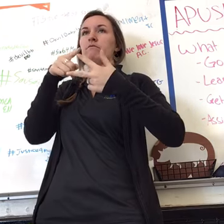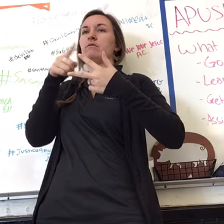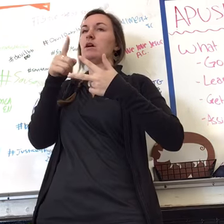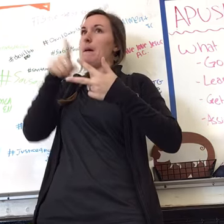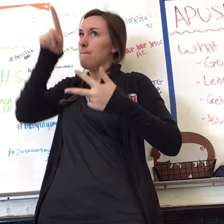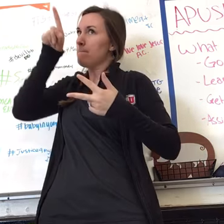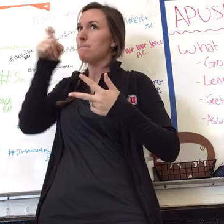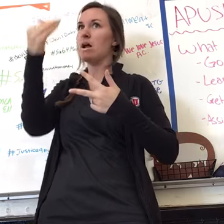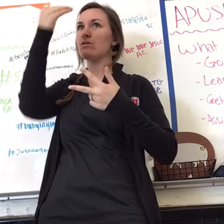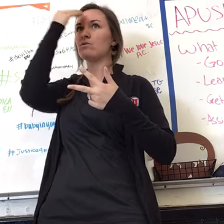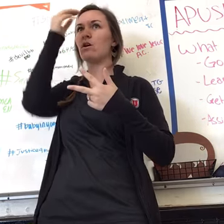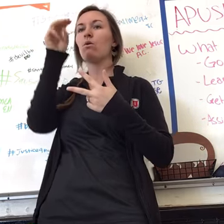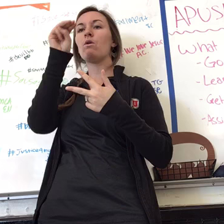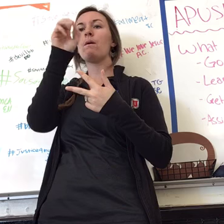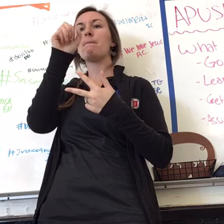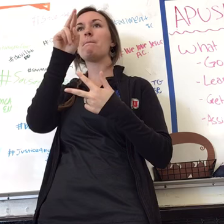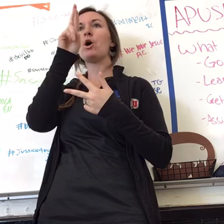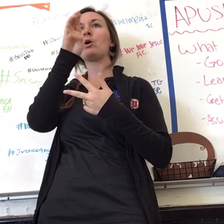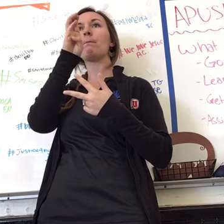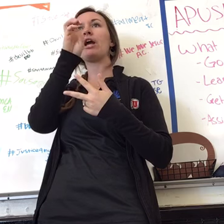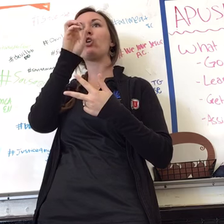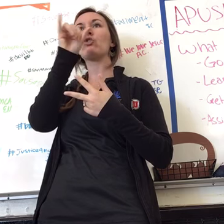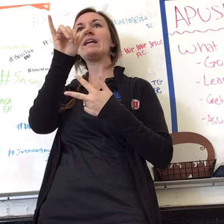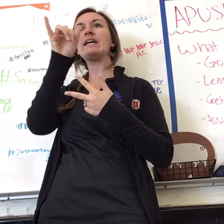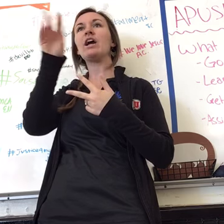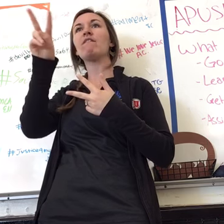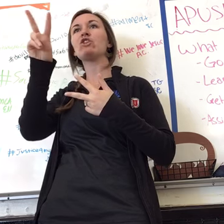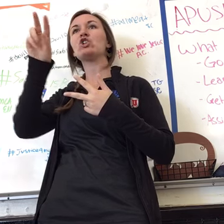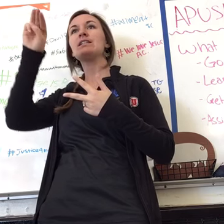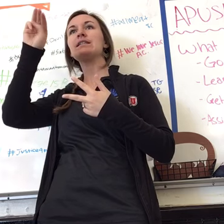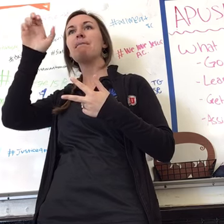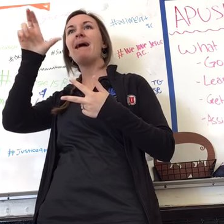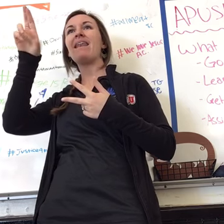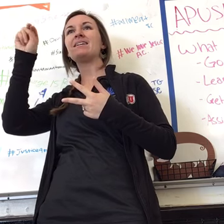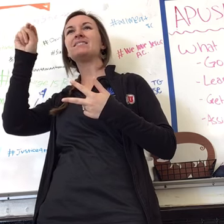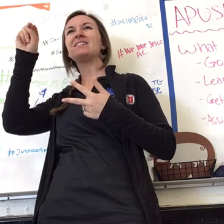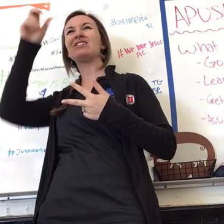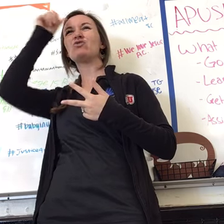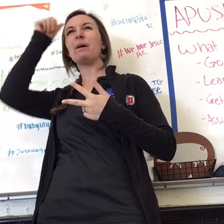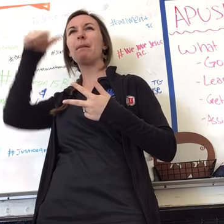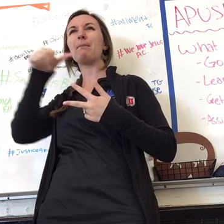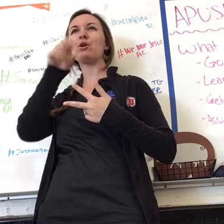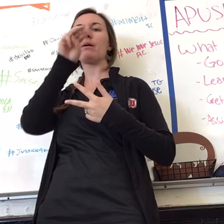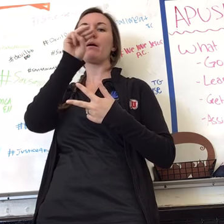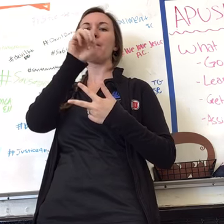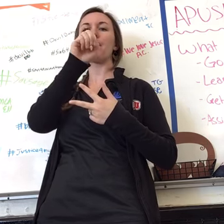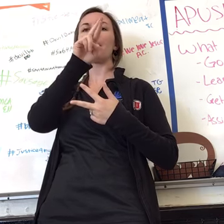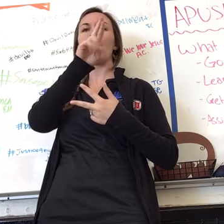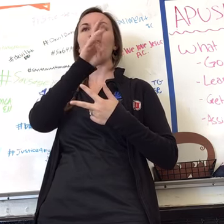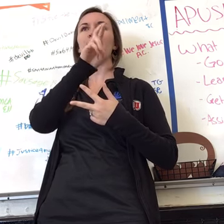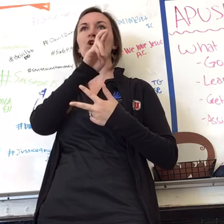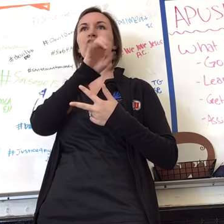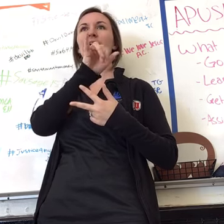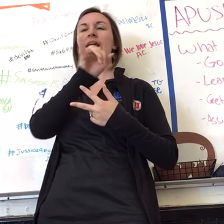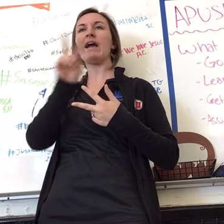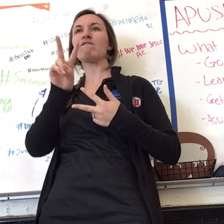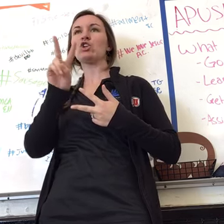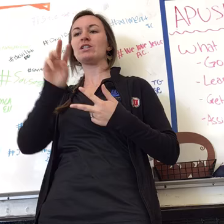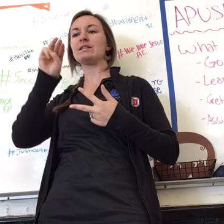is Marbury v. Madison. Marbury v. Madison. So Marbury v. Madison is, remember, that's going to be the Supreme Court case. You